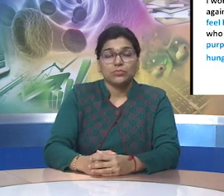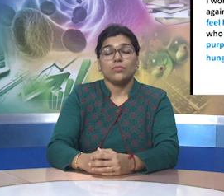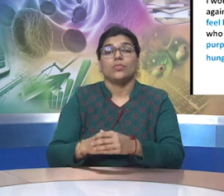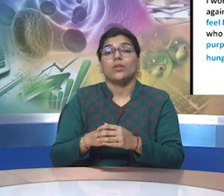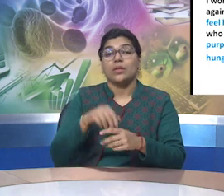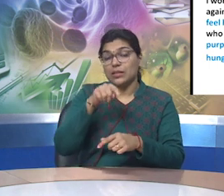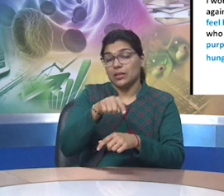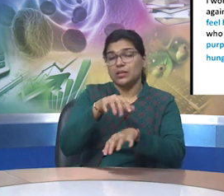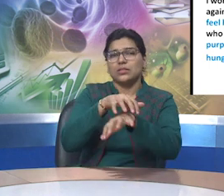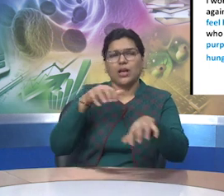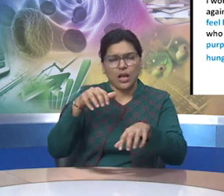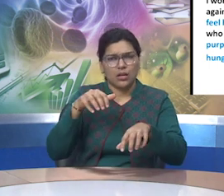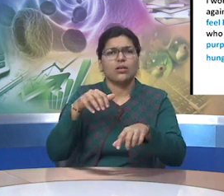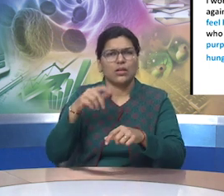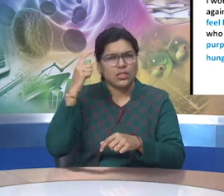for several days now.